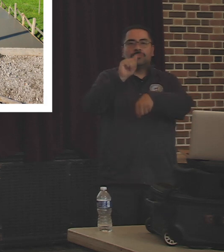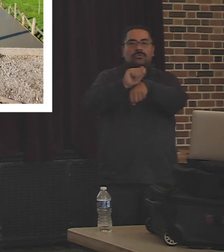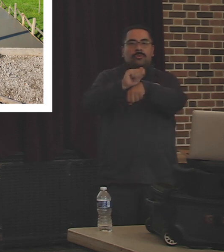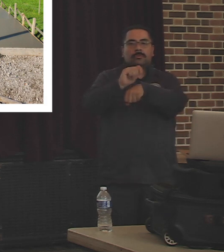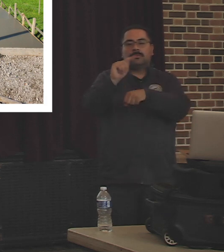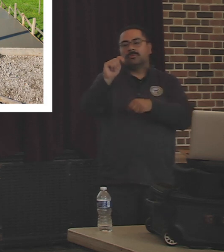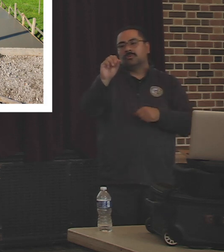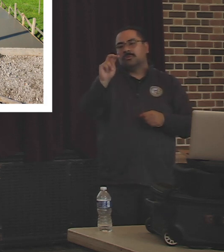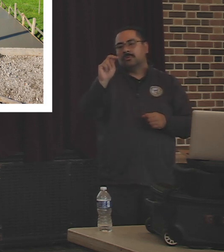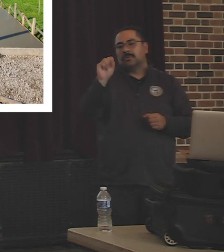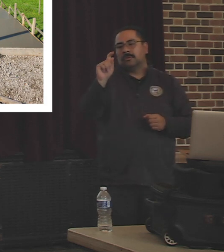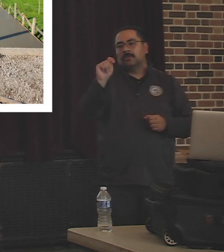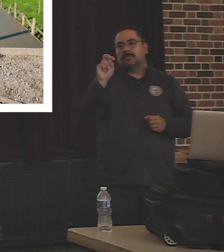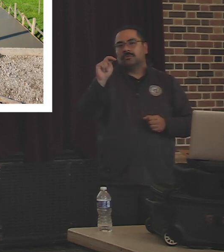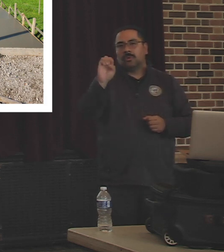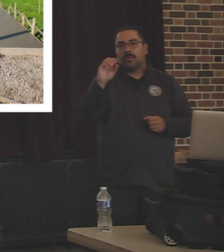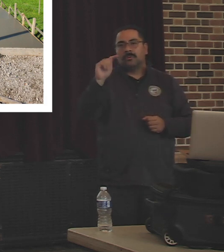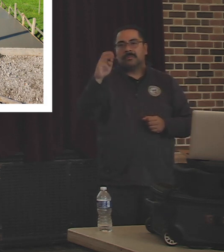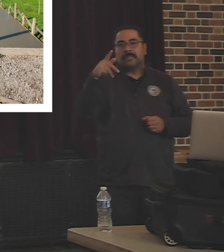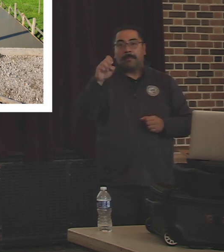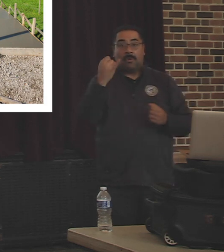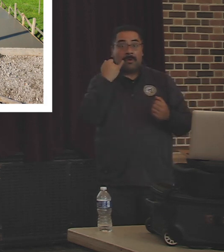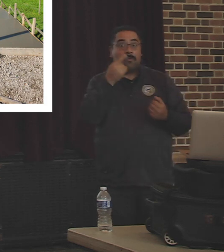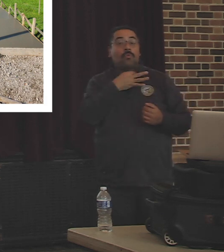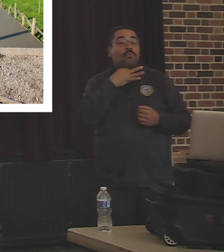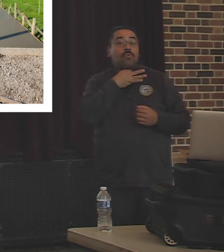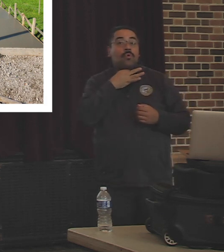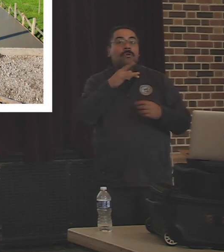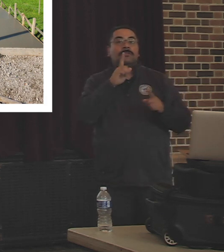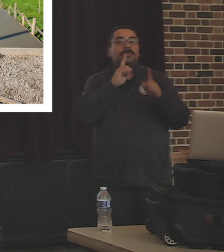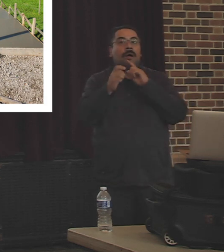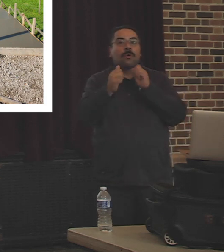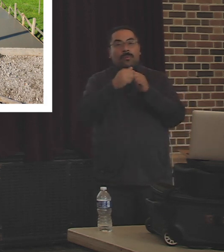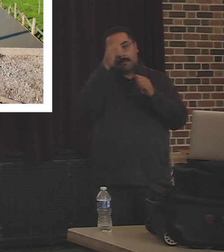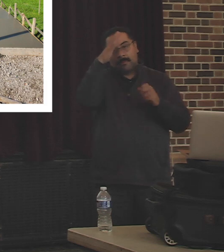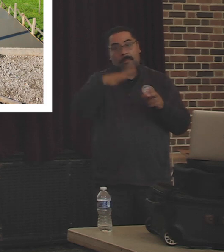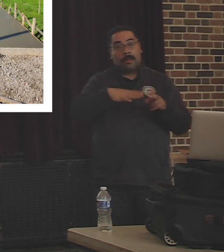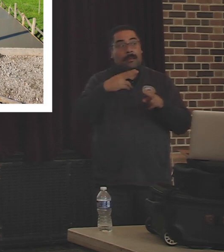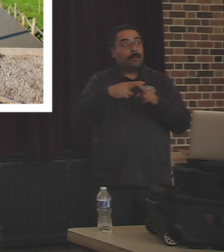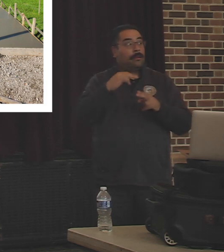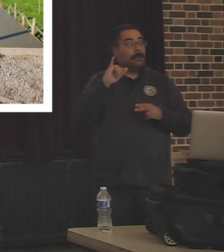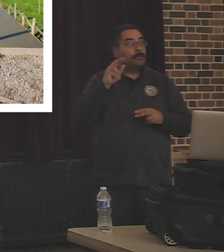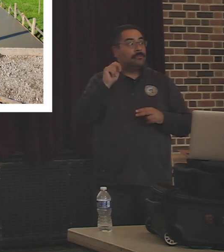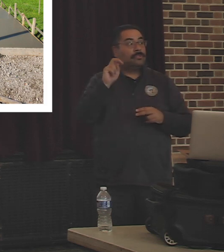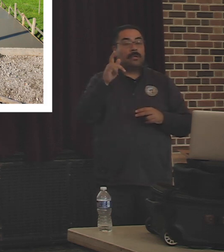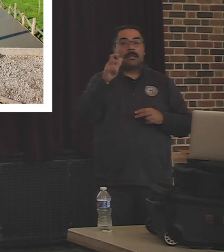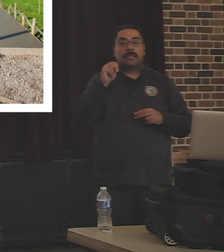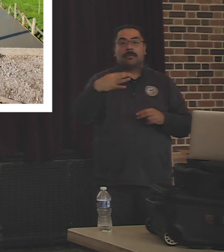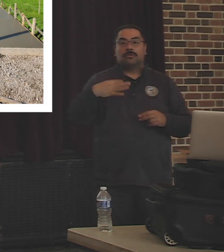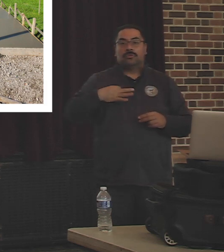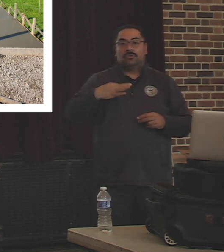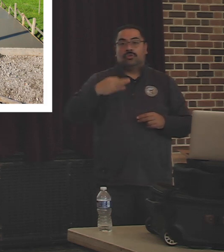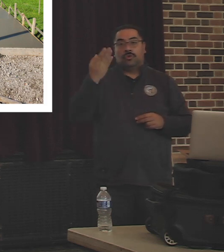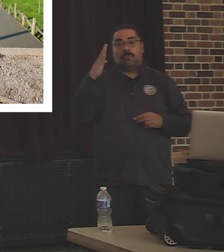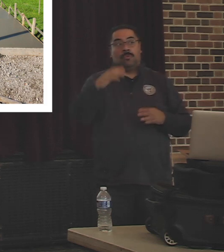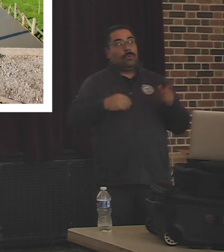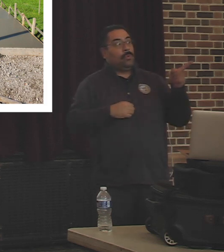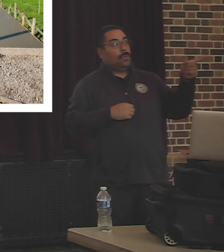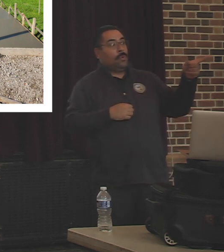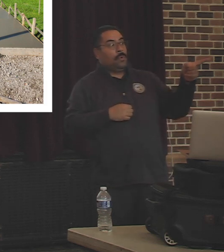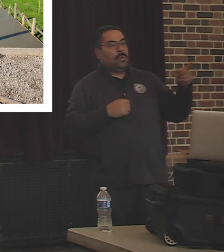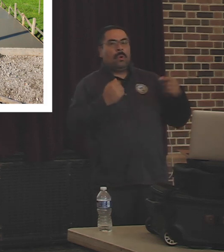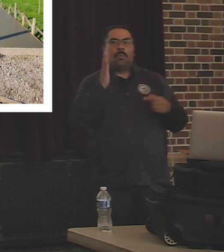to Jonathan in the blue shirt for all the dates. I can't remember them offhand, but there's another 5 or so coming up. We've been doing this the last couple of